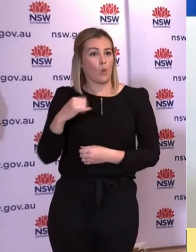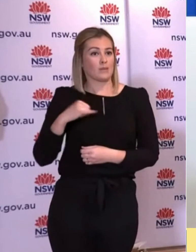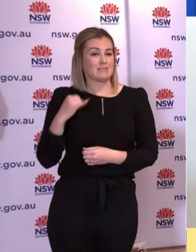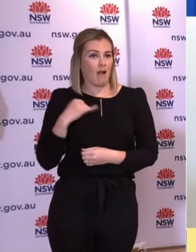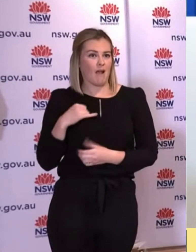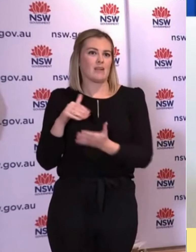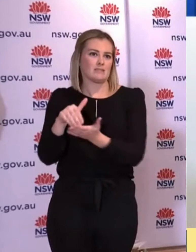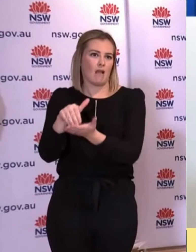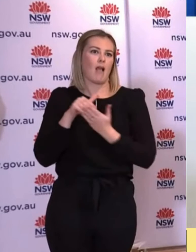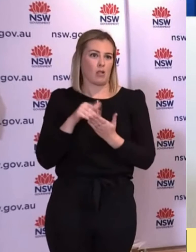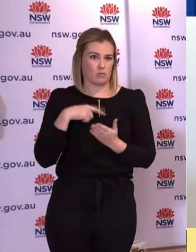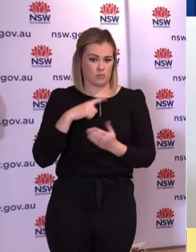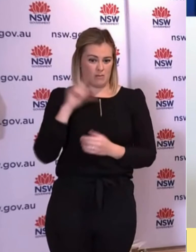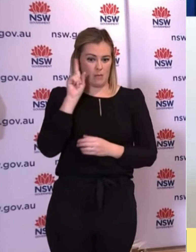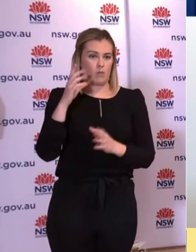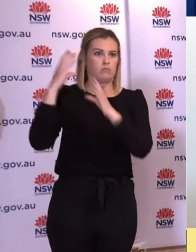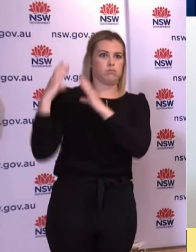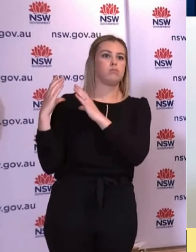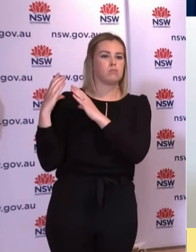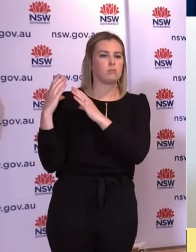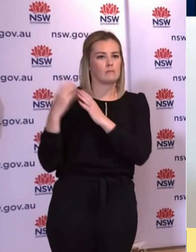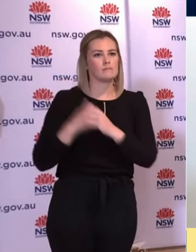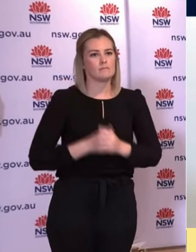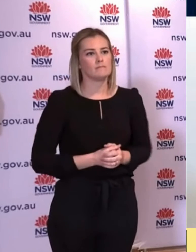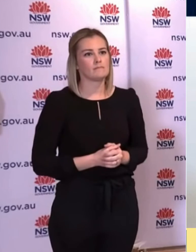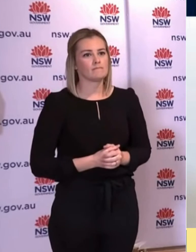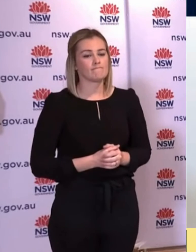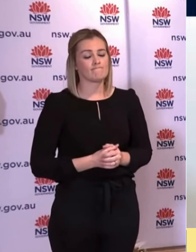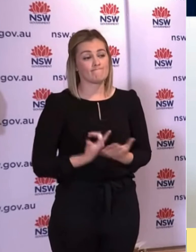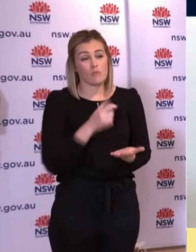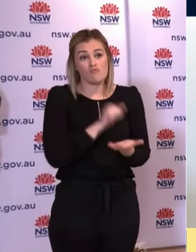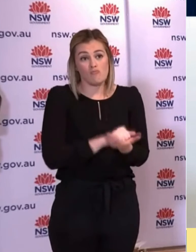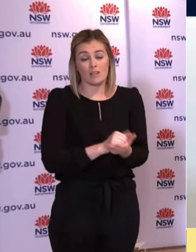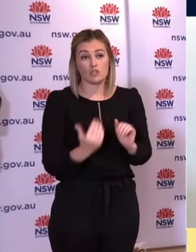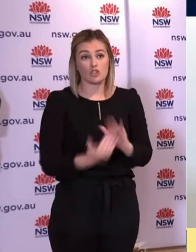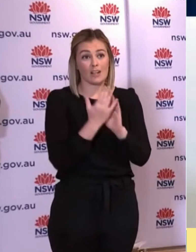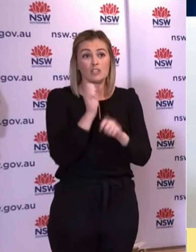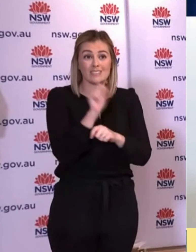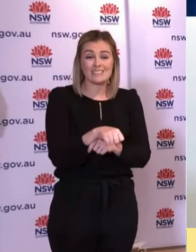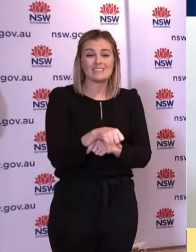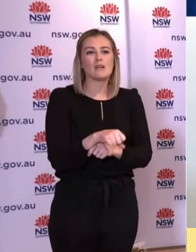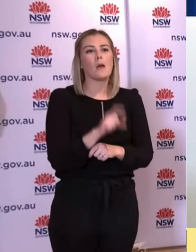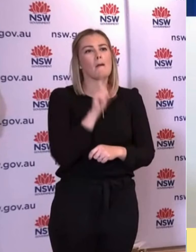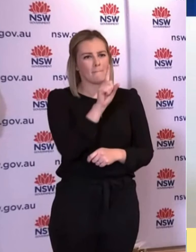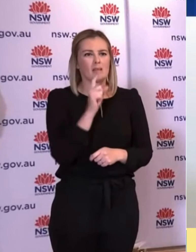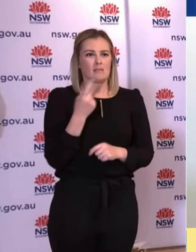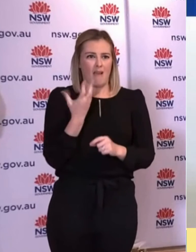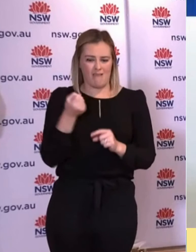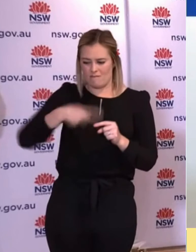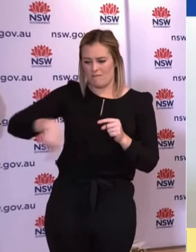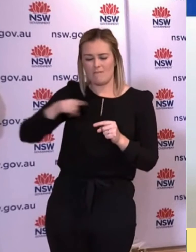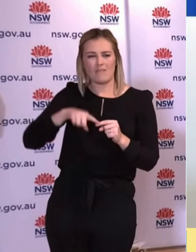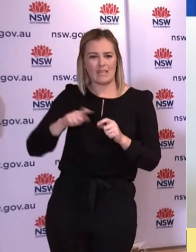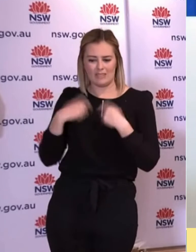that process as efficient as possible. But it is a challenge, but there's a lot of people working extremely hard